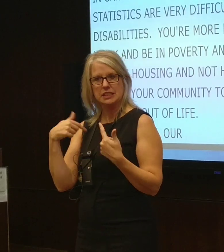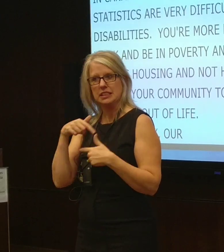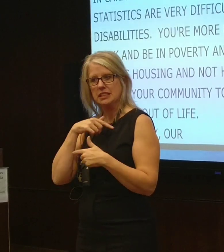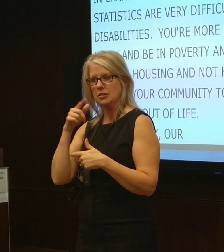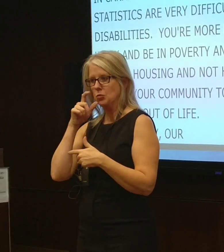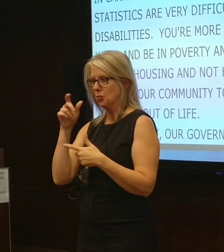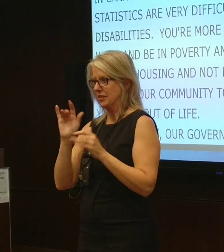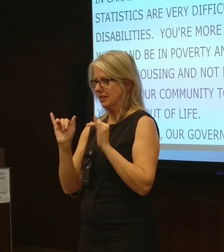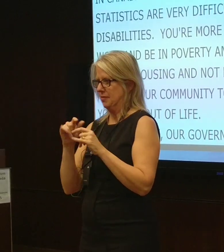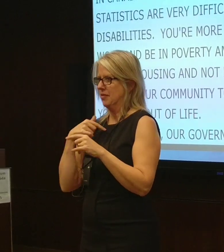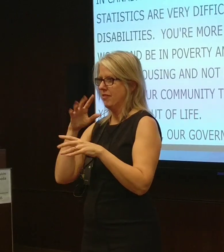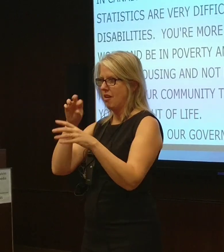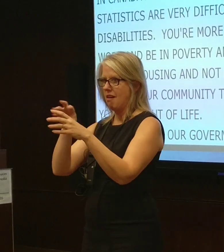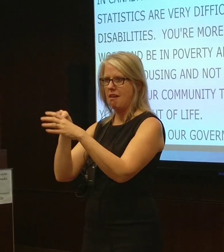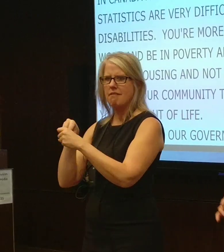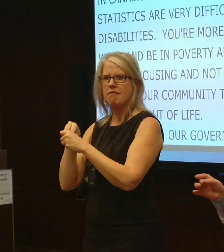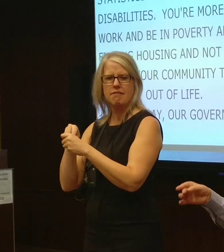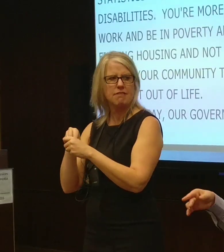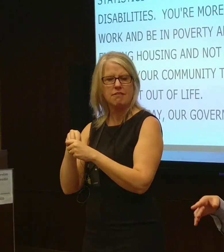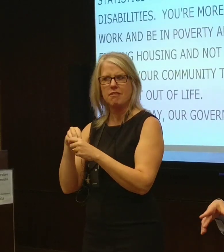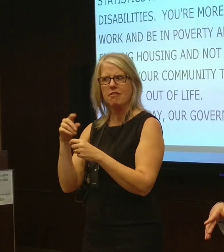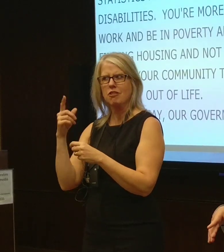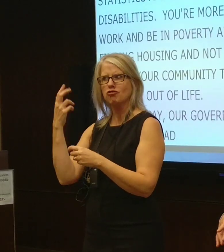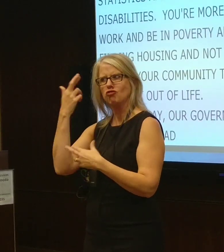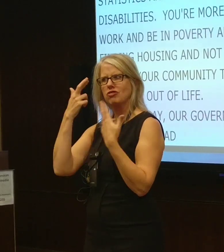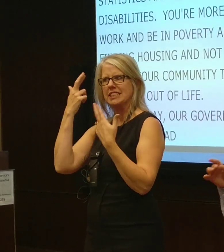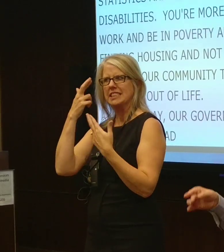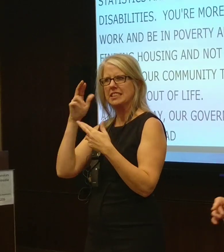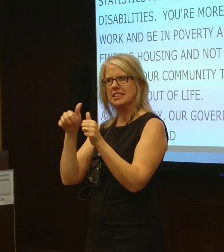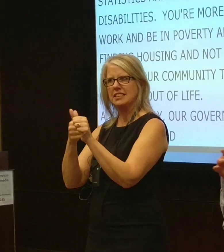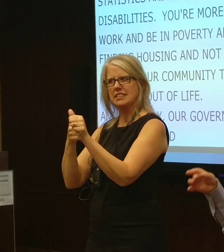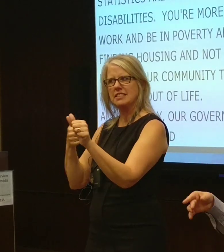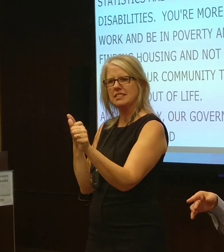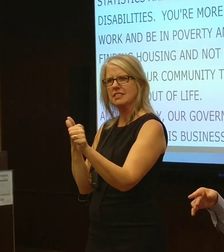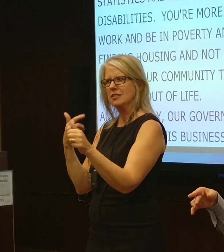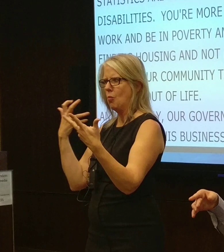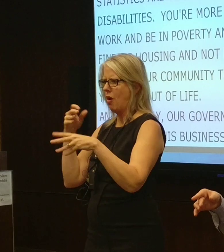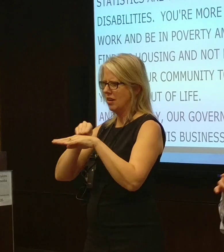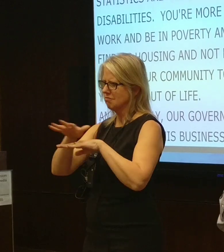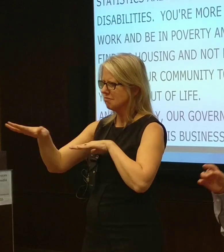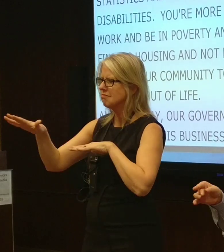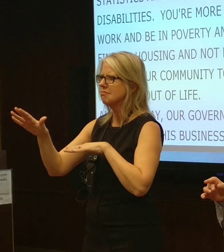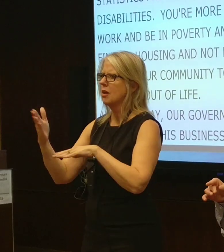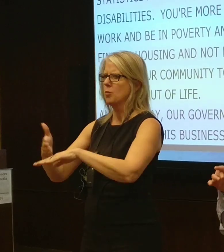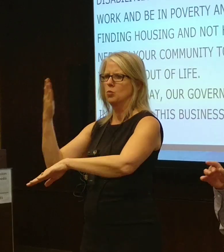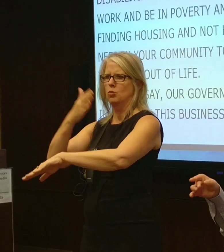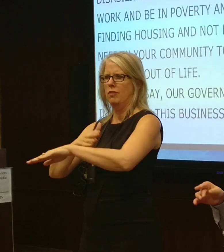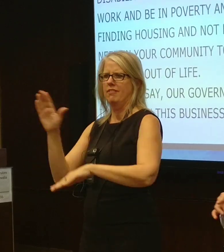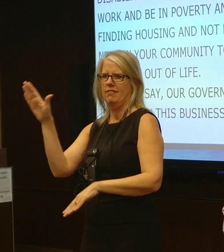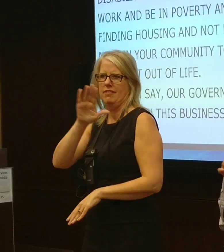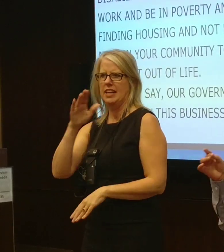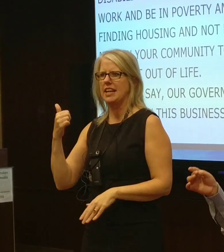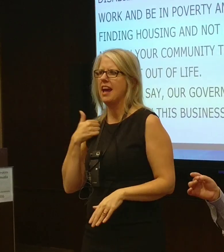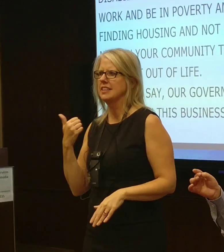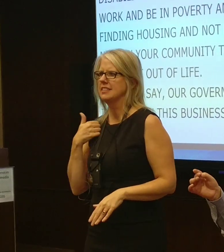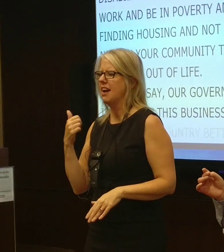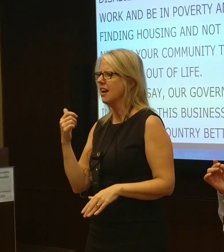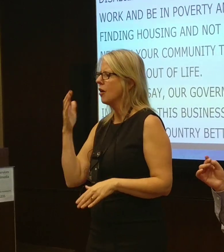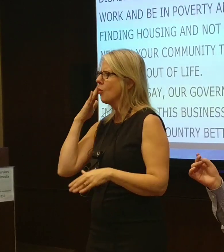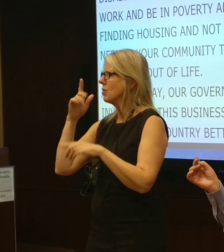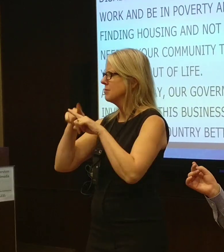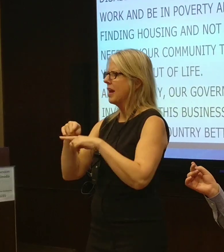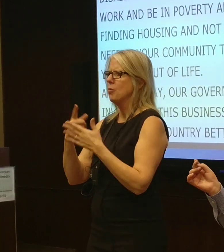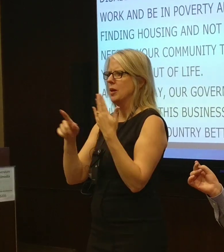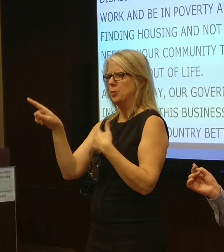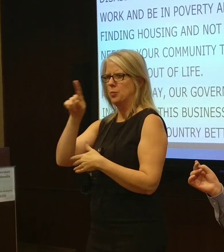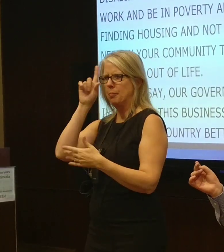this business for the reasons that of making this country better. And, you know, it depends on what you believe in and